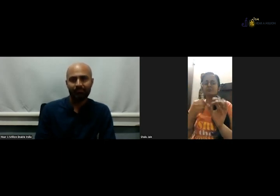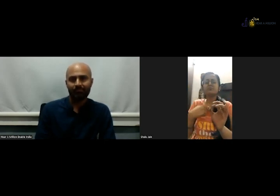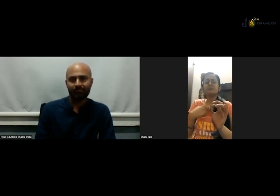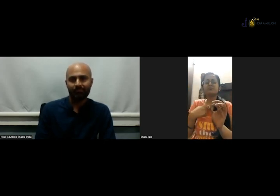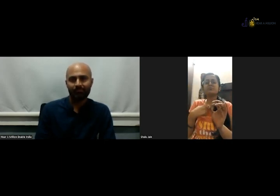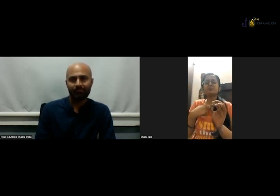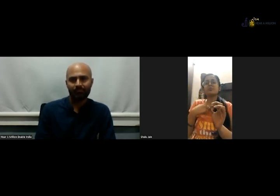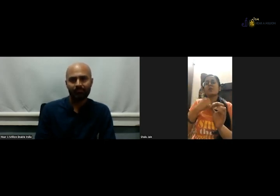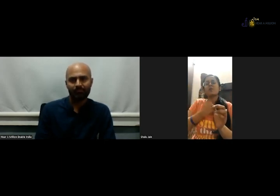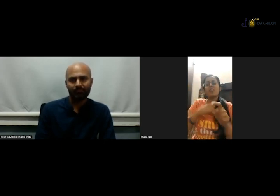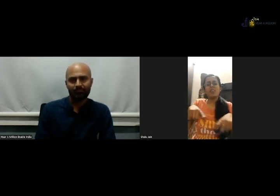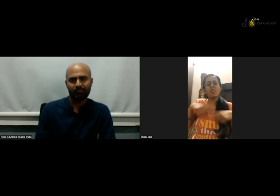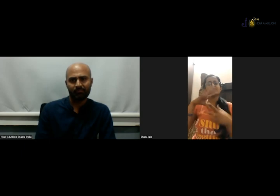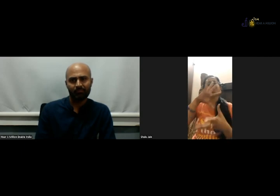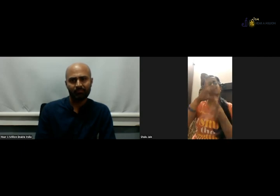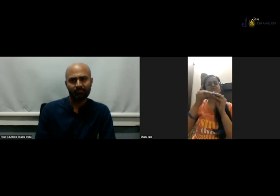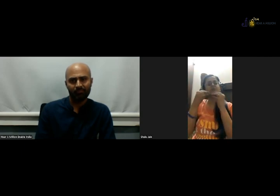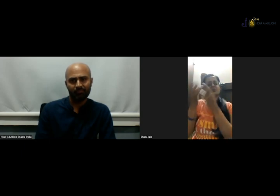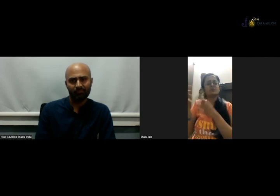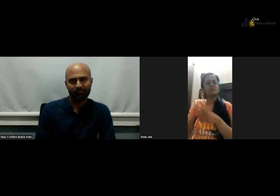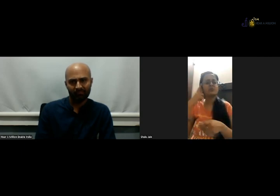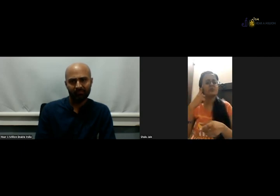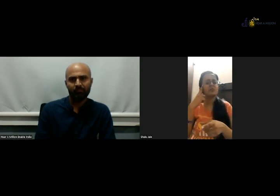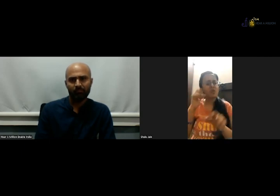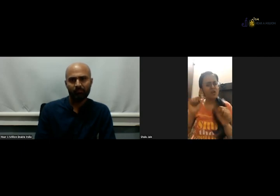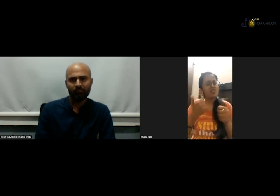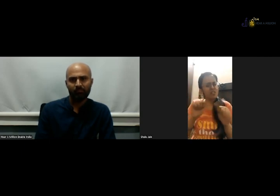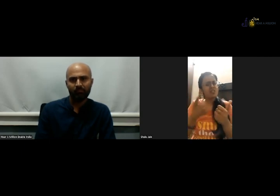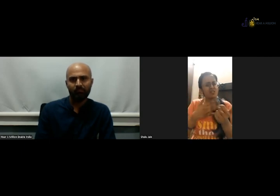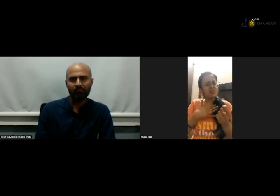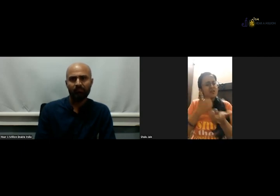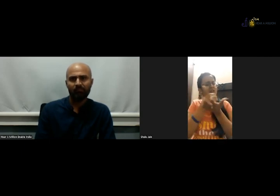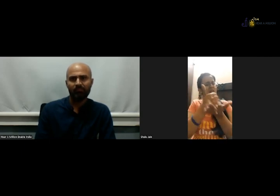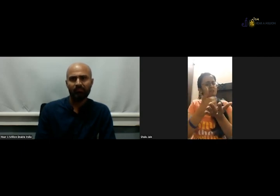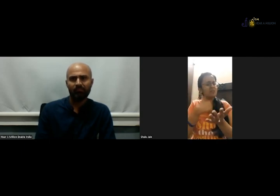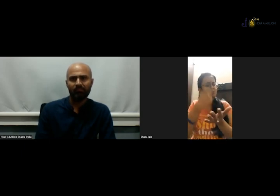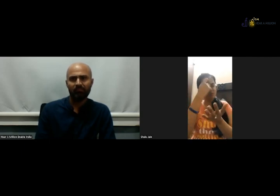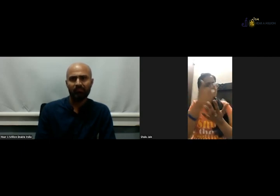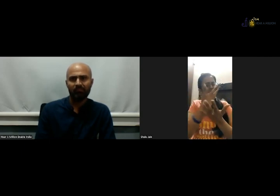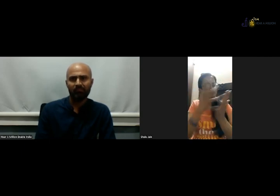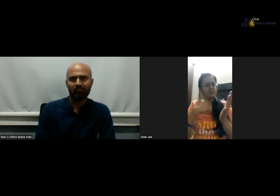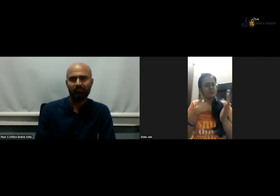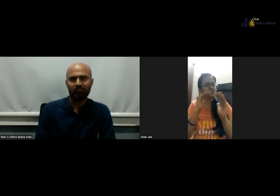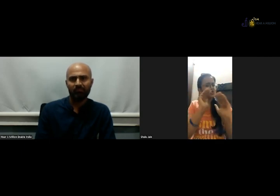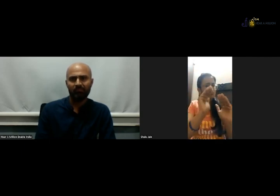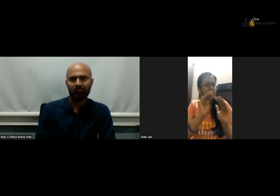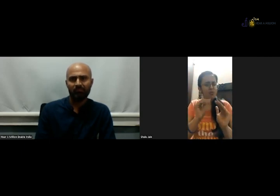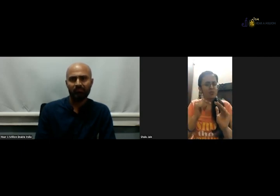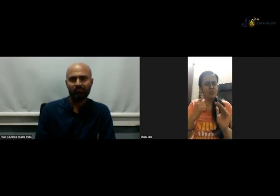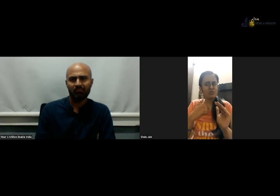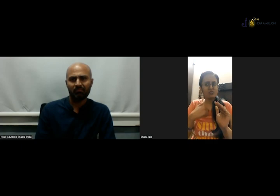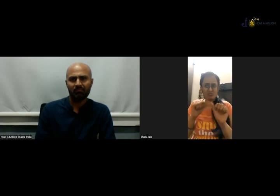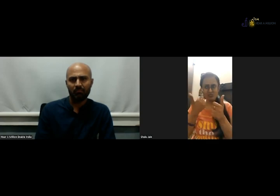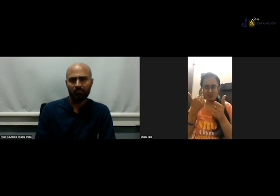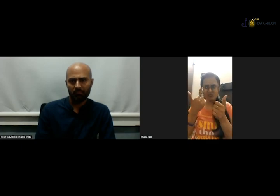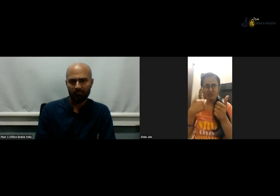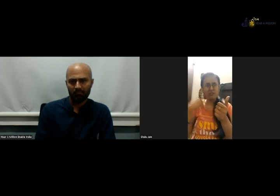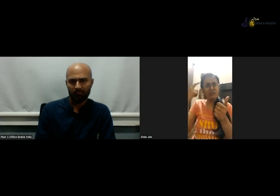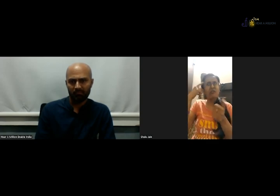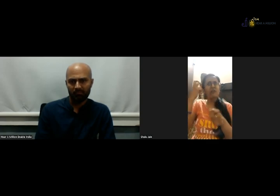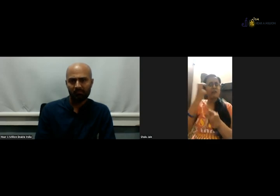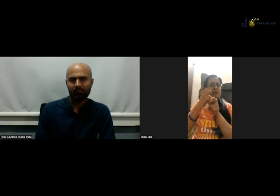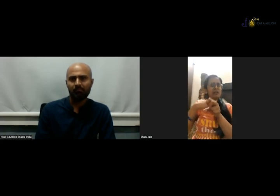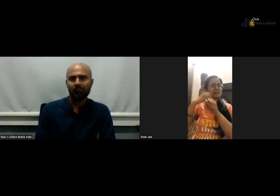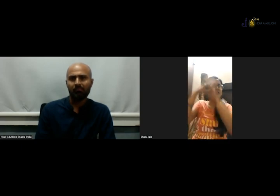I connected with Sudamni, and I told her that all my story to her. She said, yes, I can help you. I can support